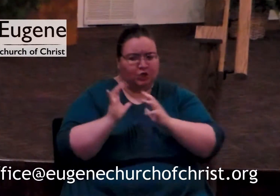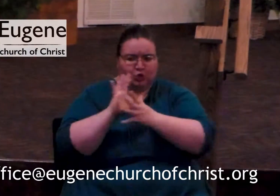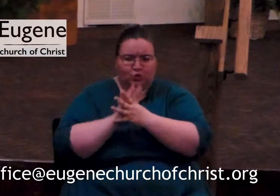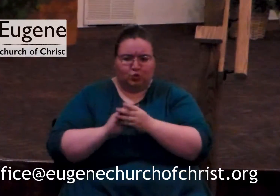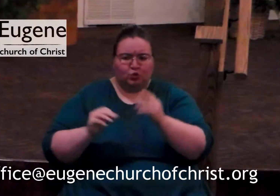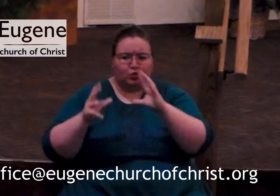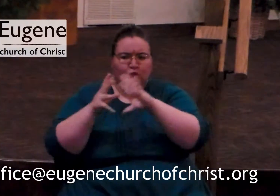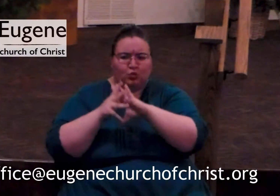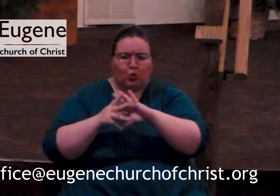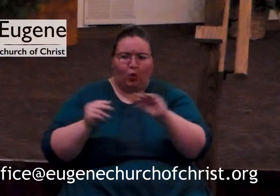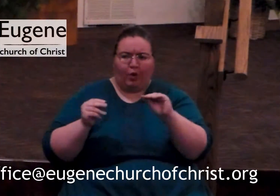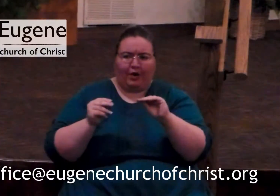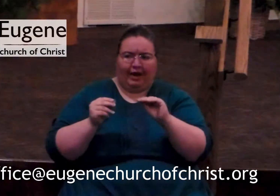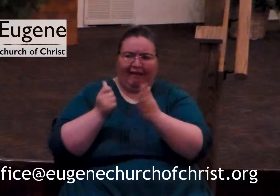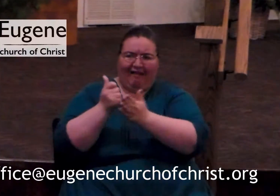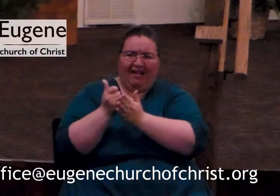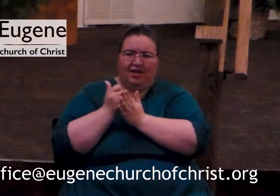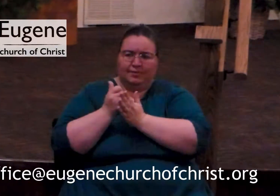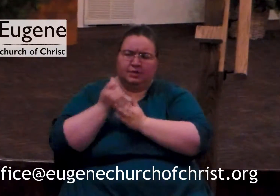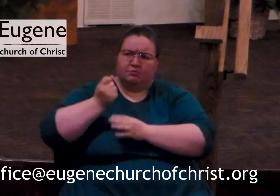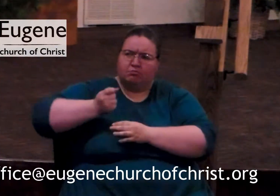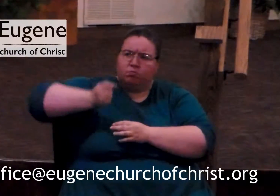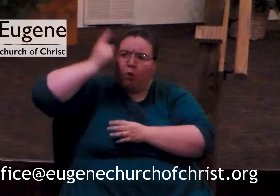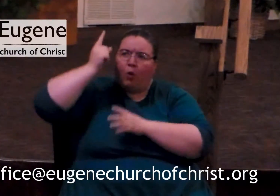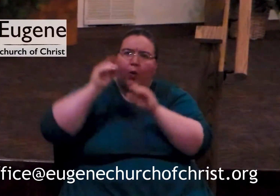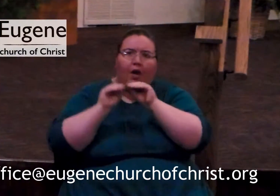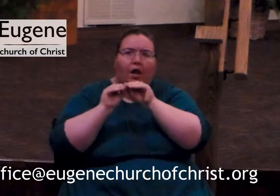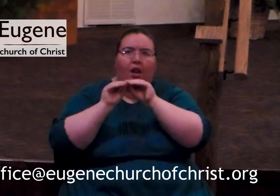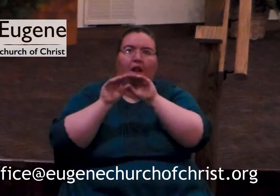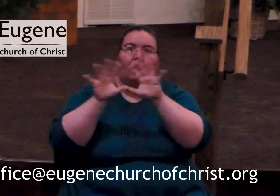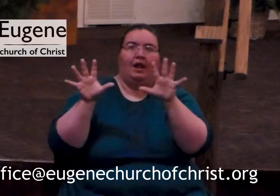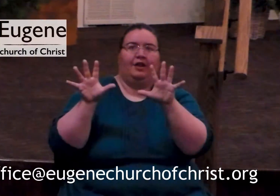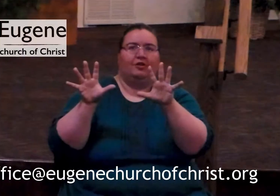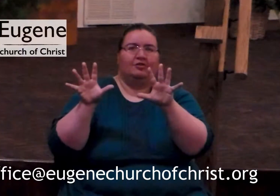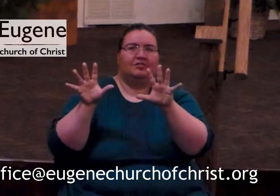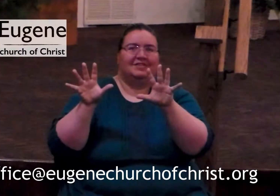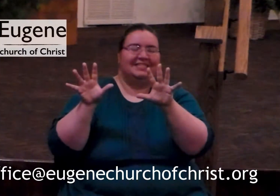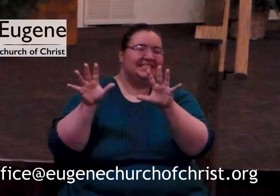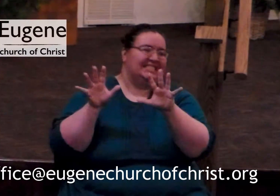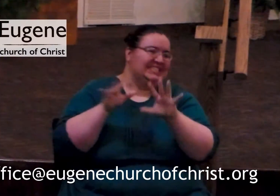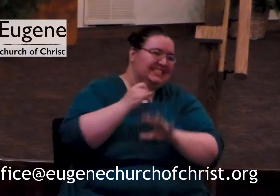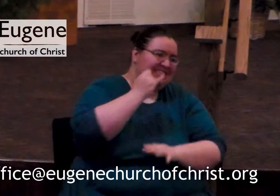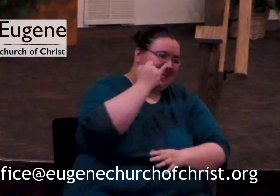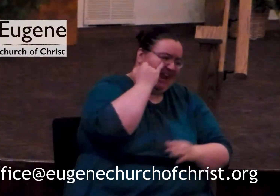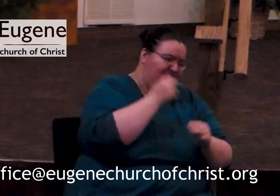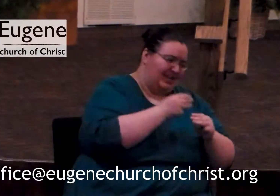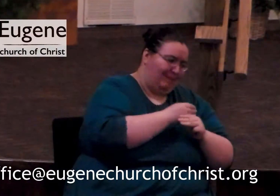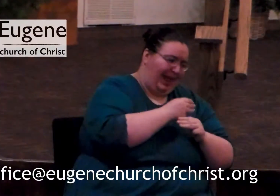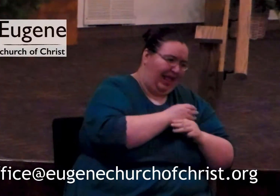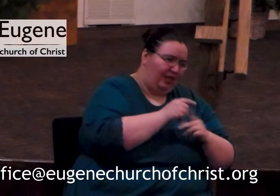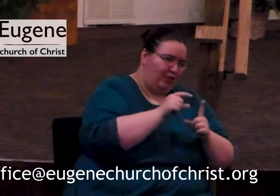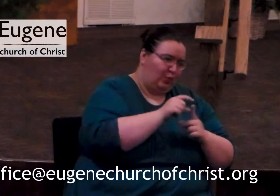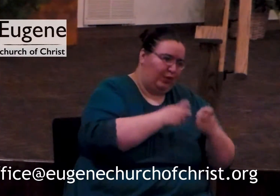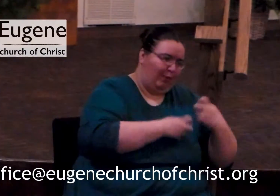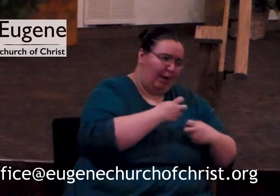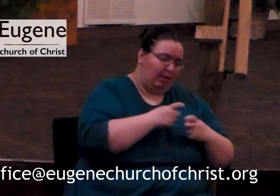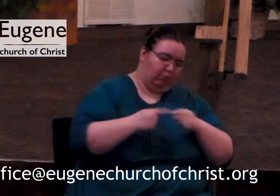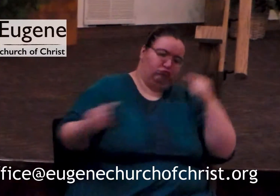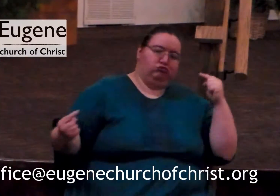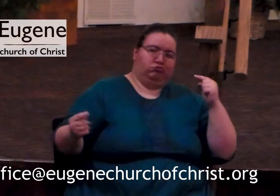more clarity for us, unless it's a math word problem, and then it does the opposite for some reason. Haven't figured that one out yet.